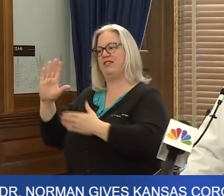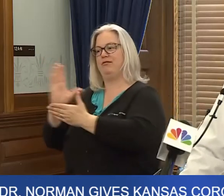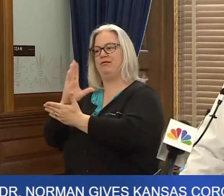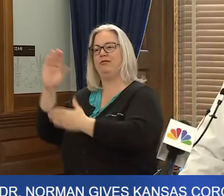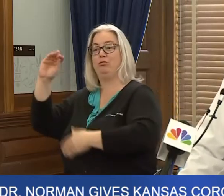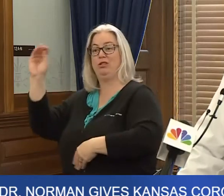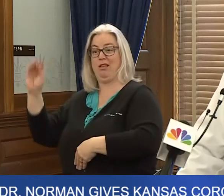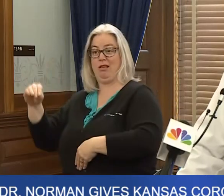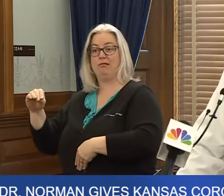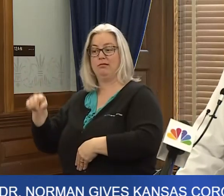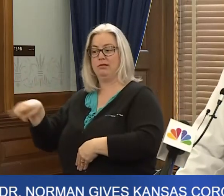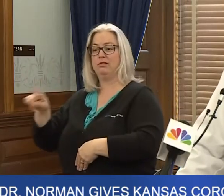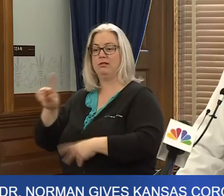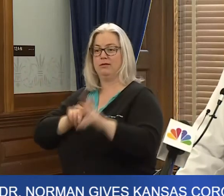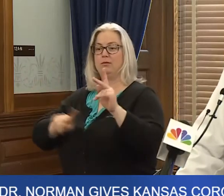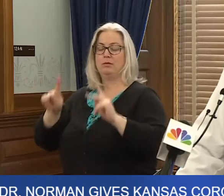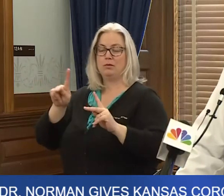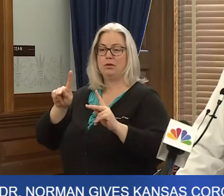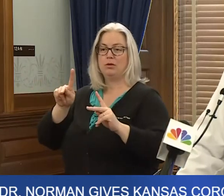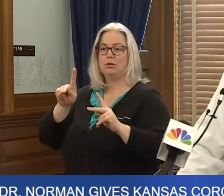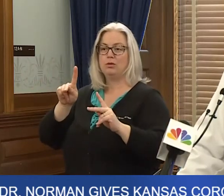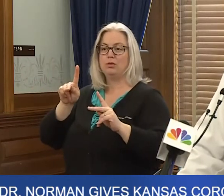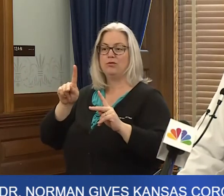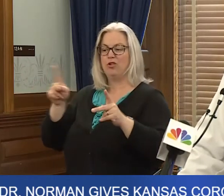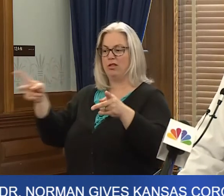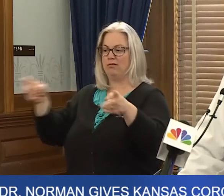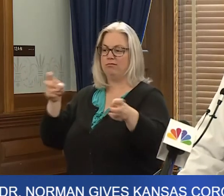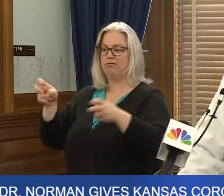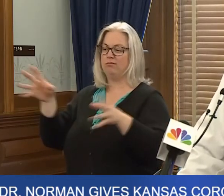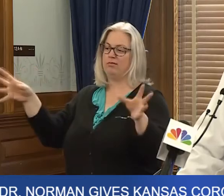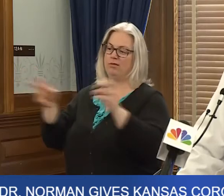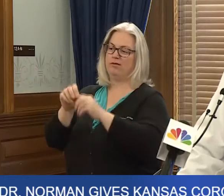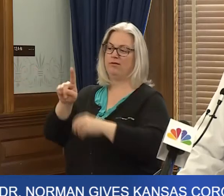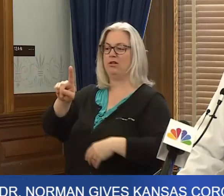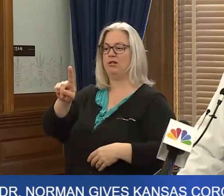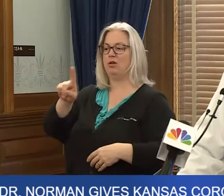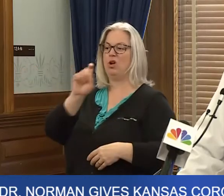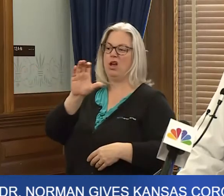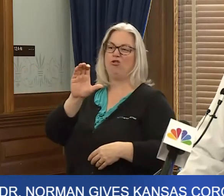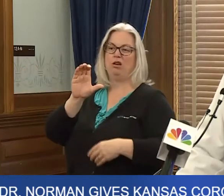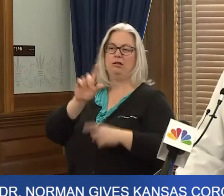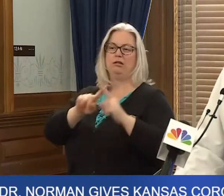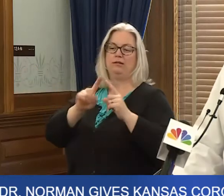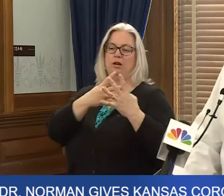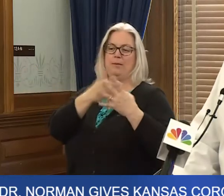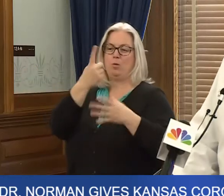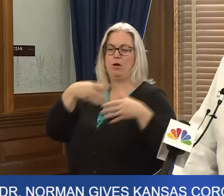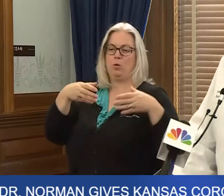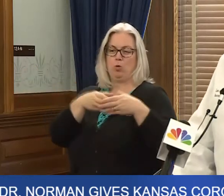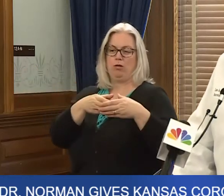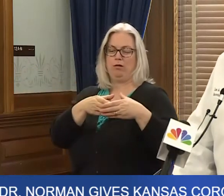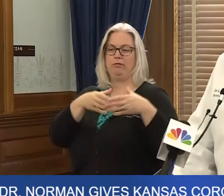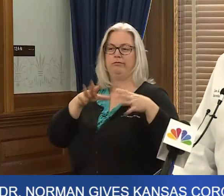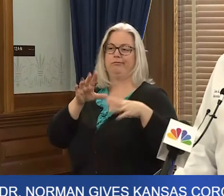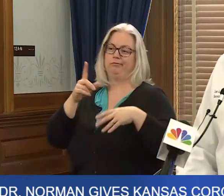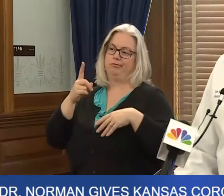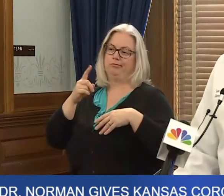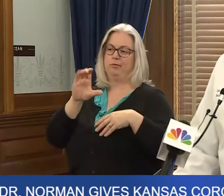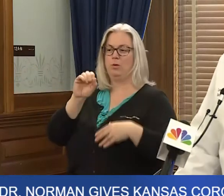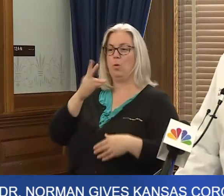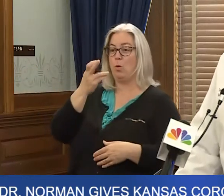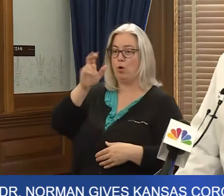the offenders in a sample of roughly 100 inmates at a cohort at a time. This